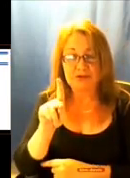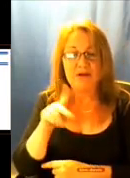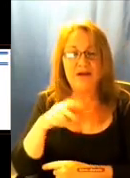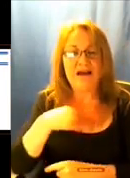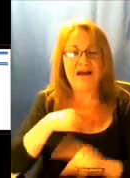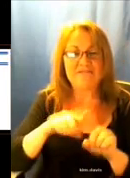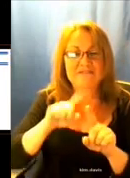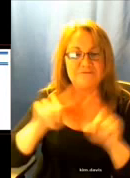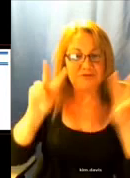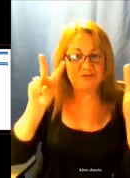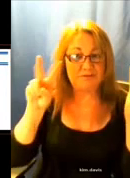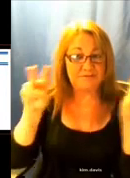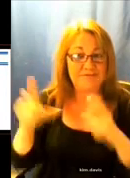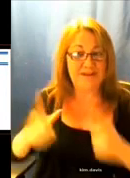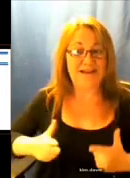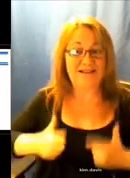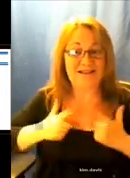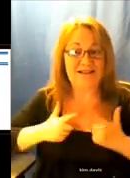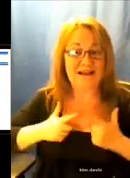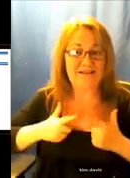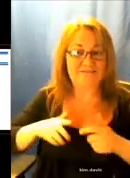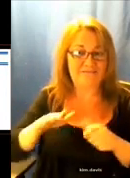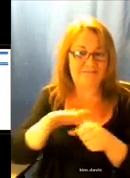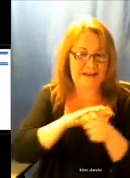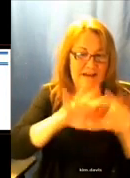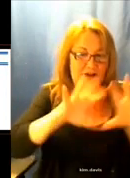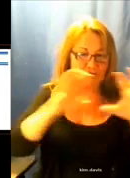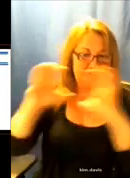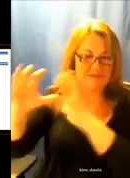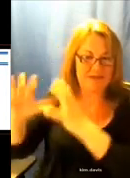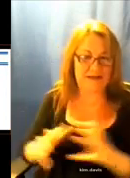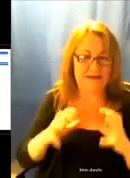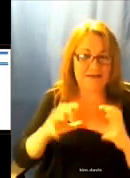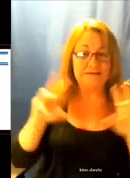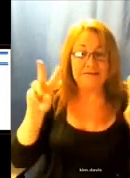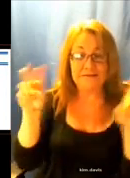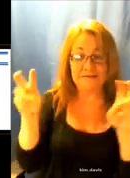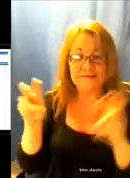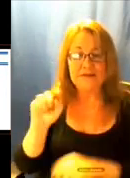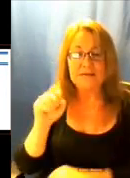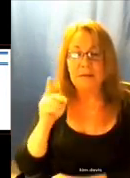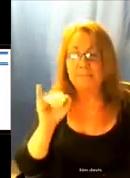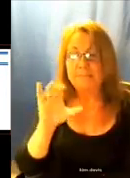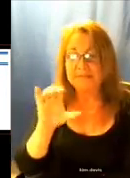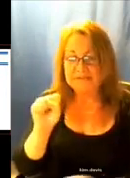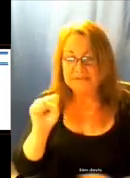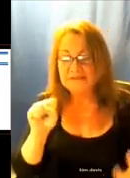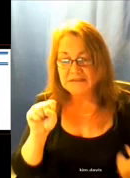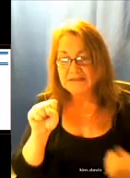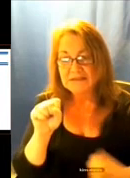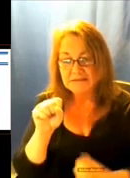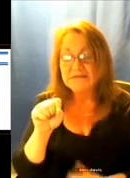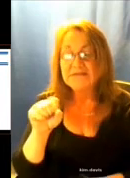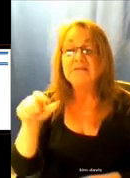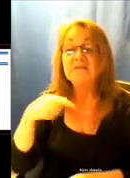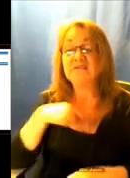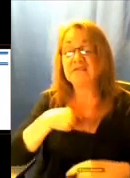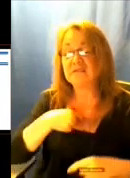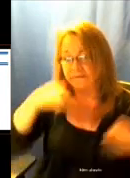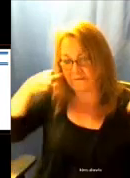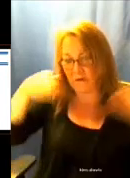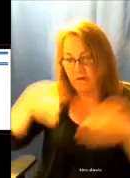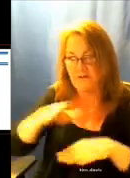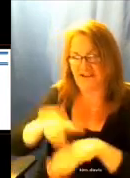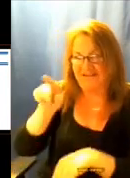Today's presentation on the advocacy handbook, the advocacy handbook does have several different life